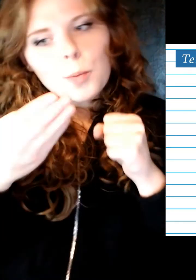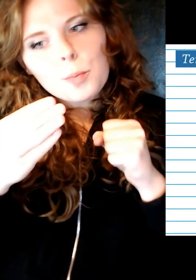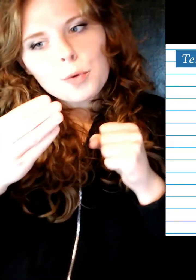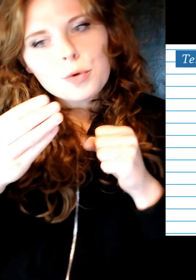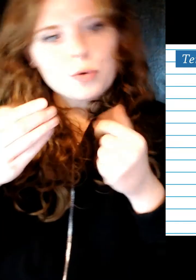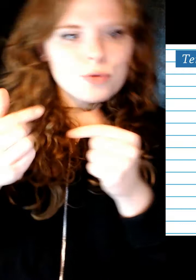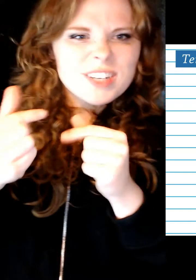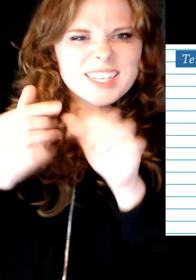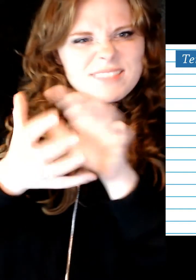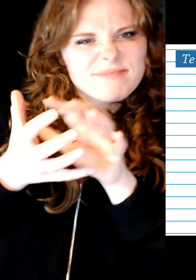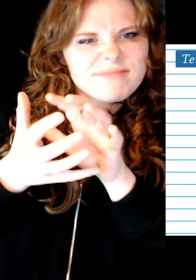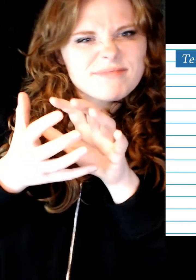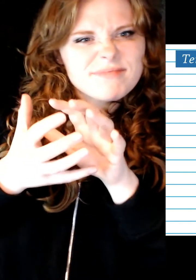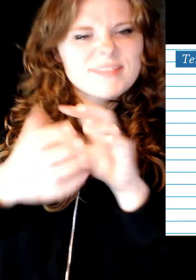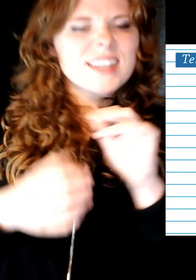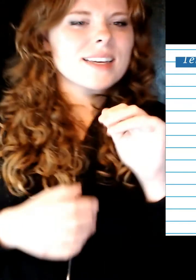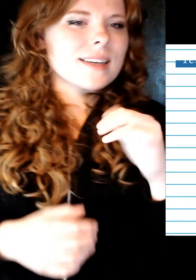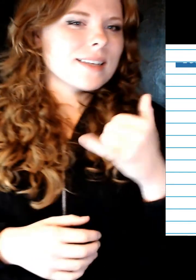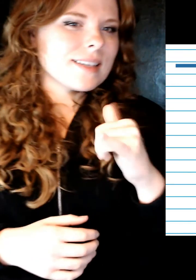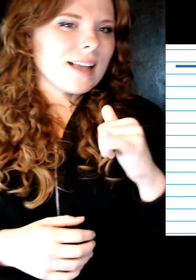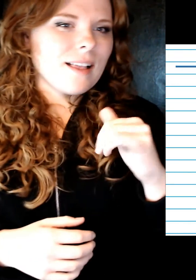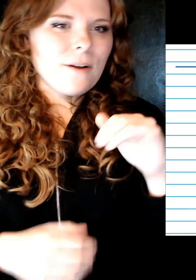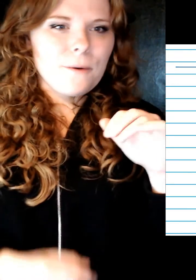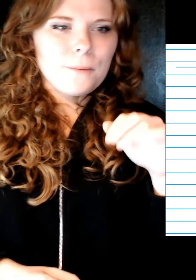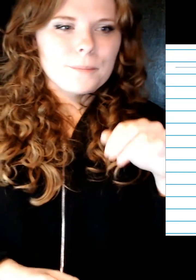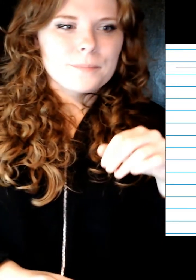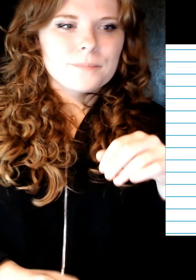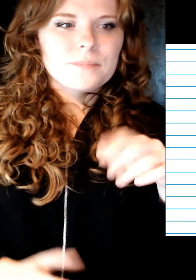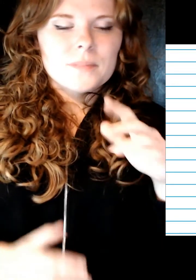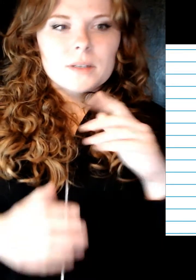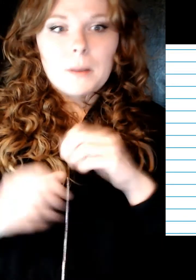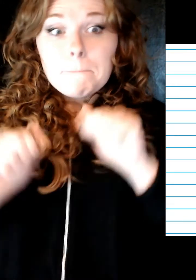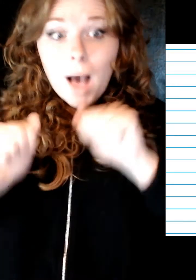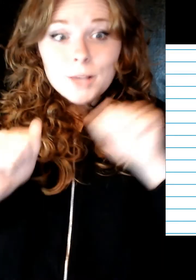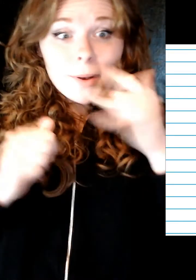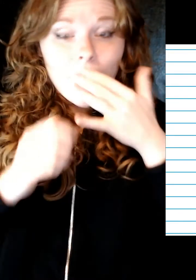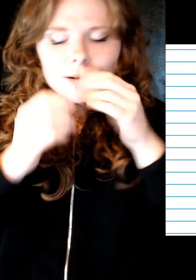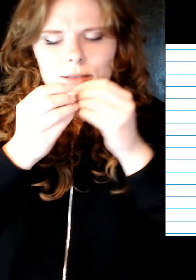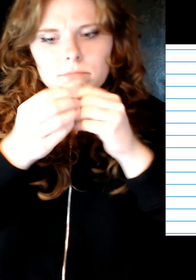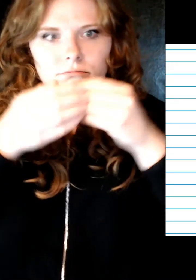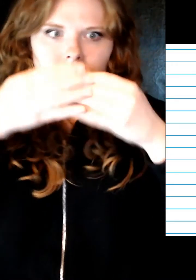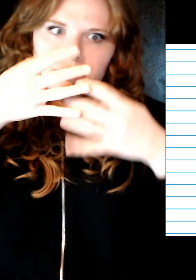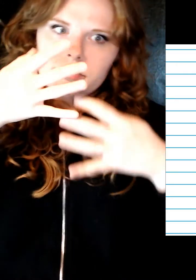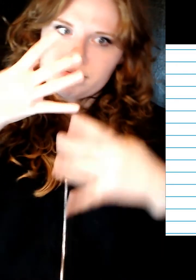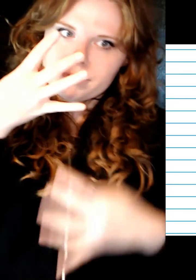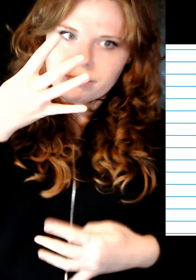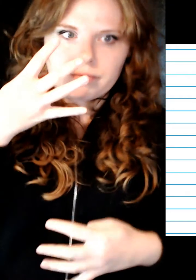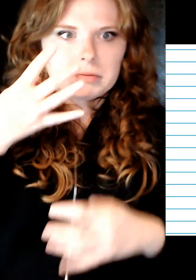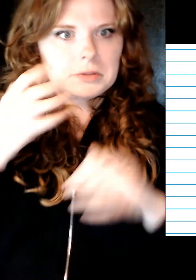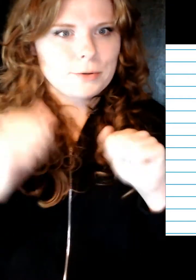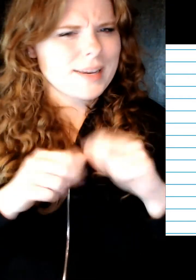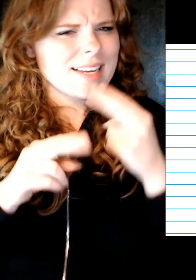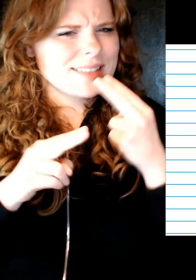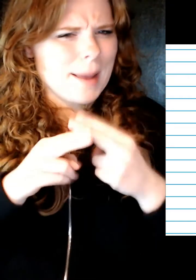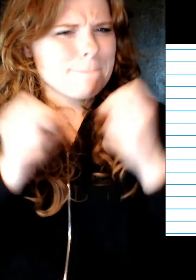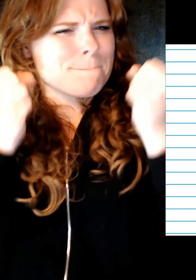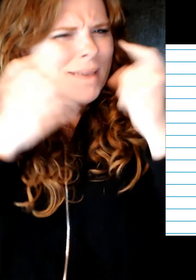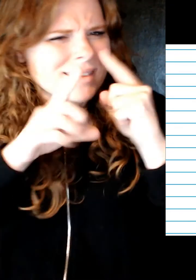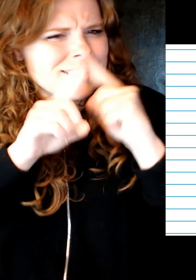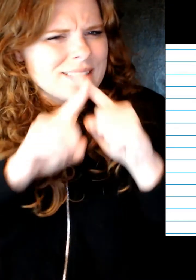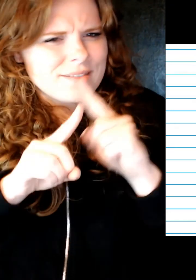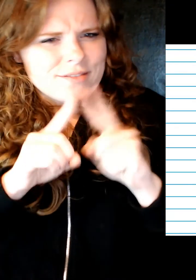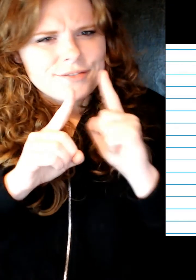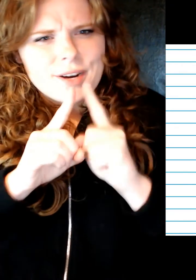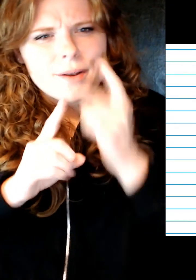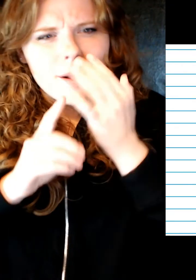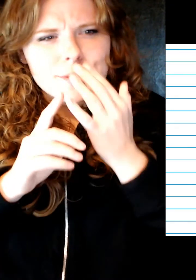and red-violet. In fact, the possibilities for color are endless. You can probably name many more colors just off the top of